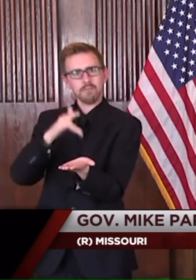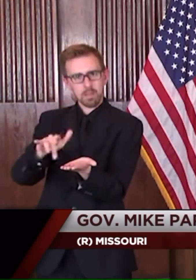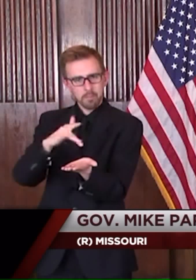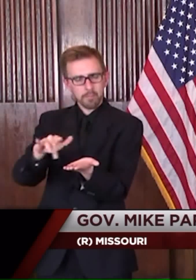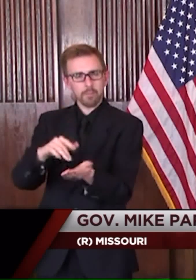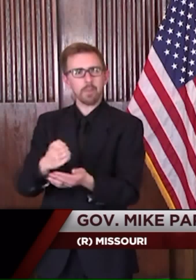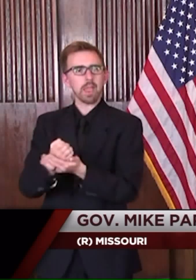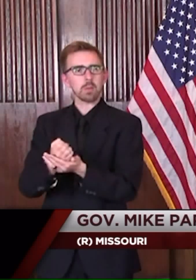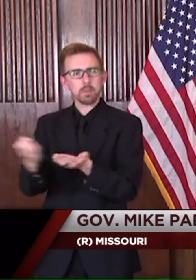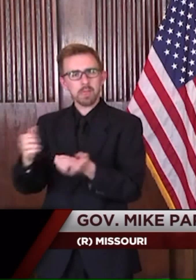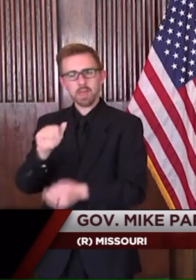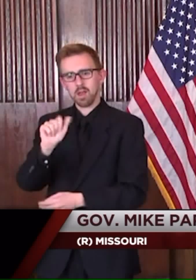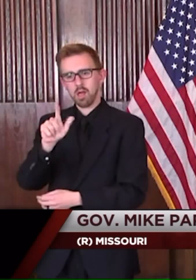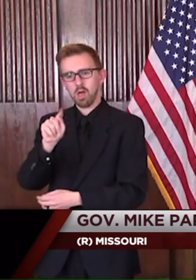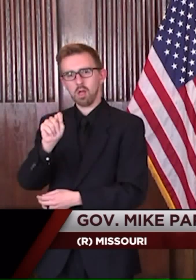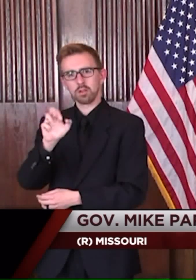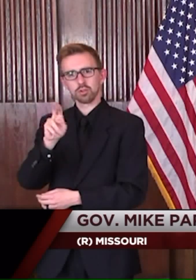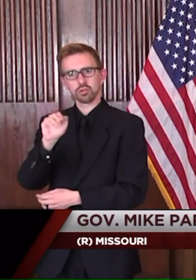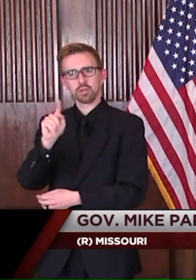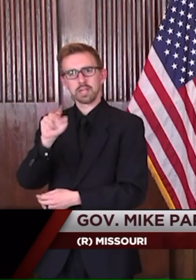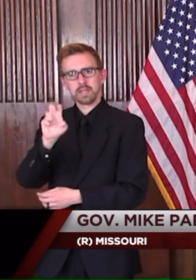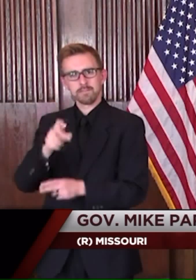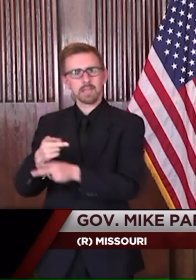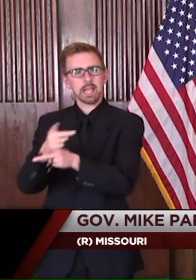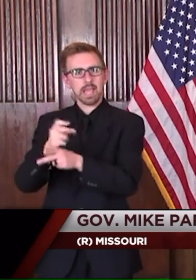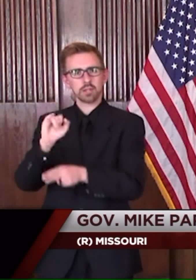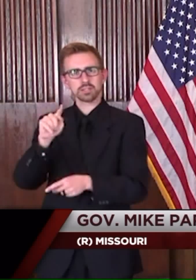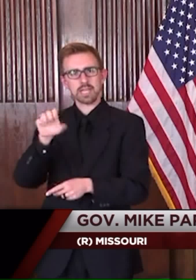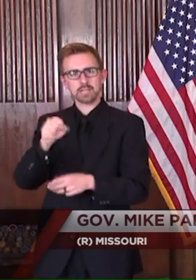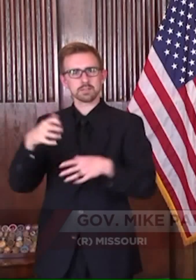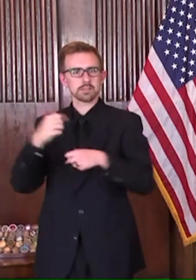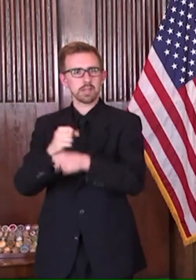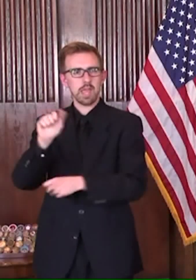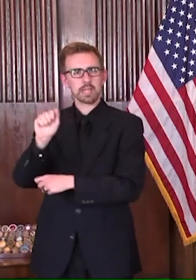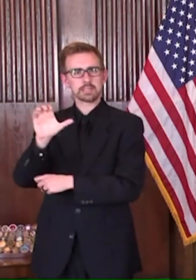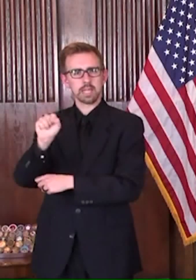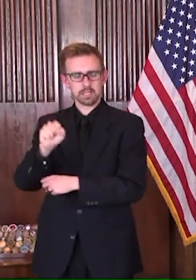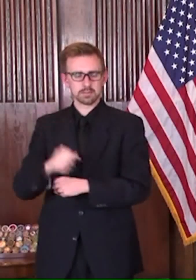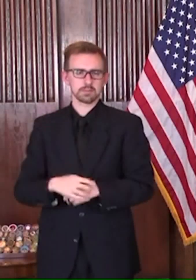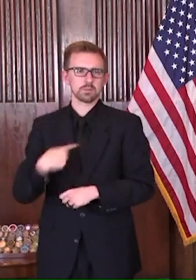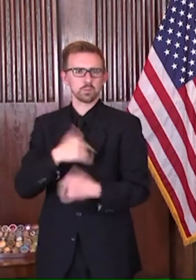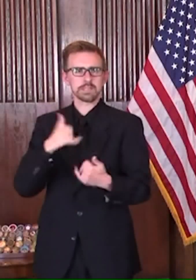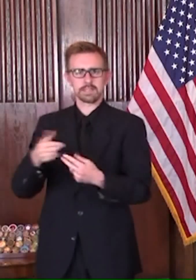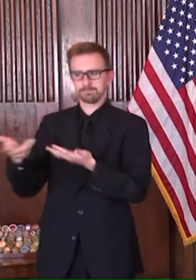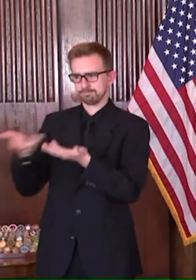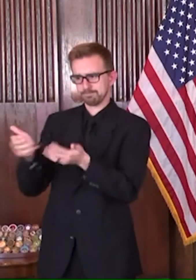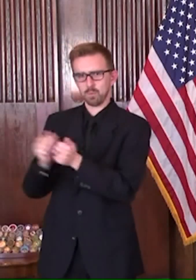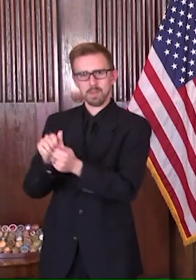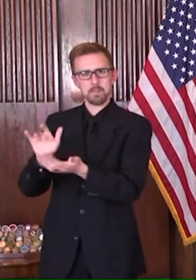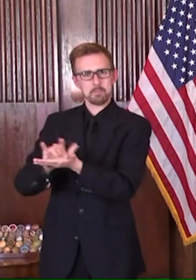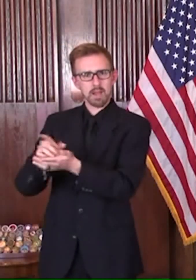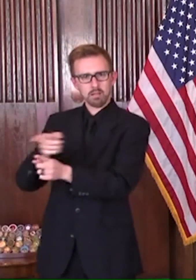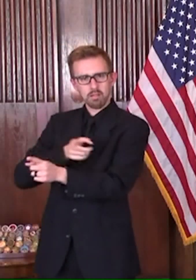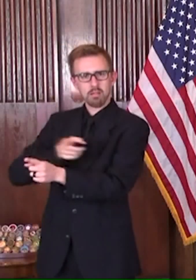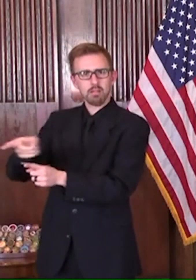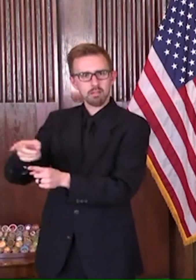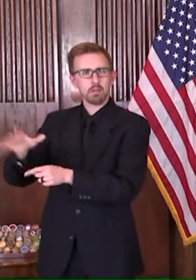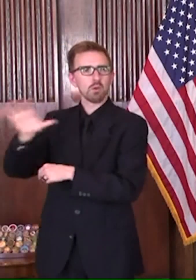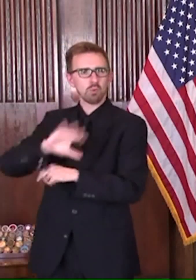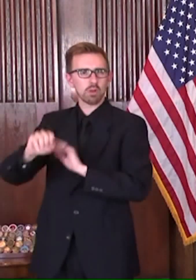and alternative care sites. We continue to communicate with medical experts, hospitals across the